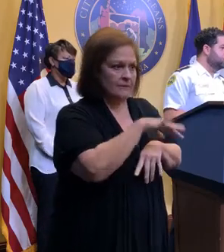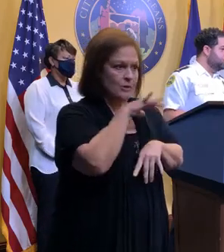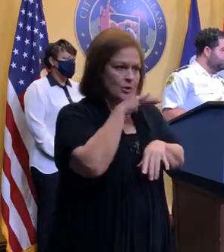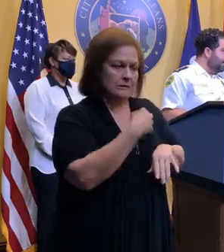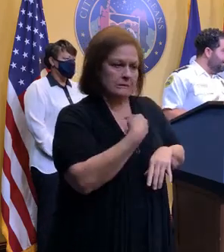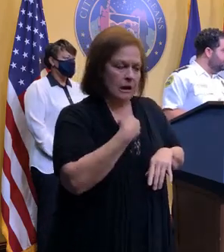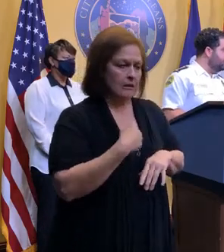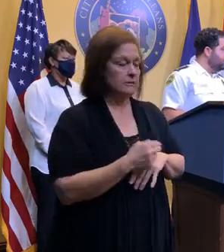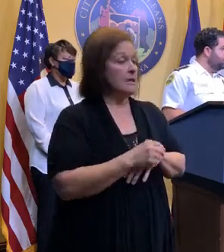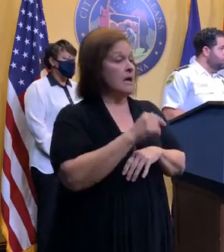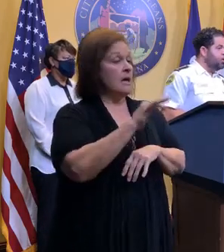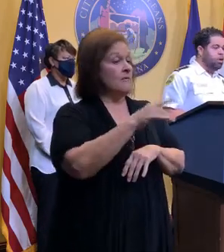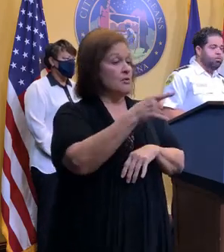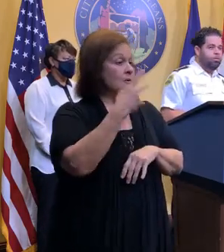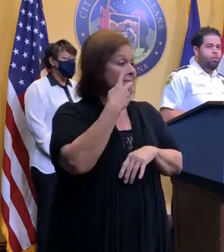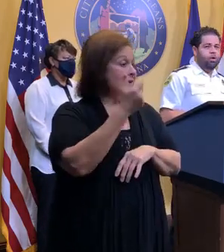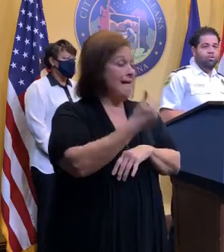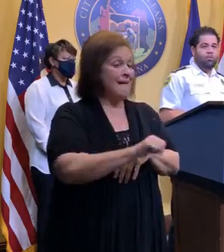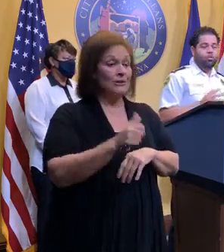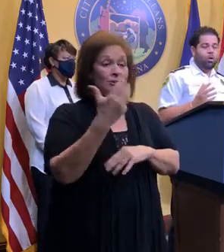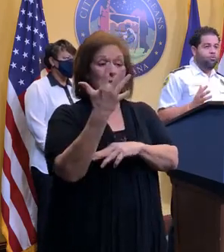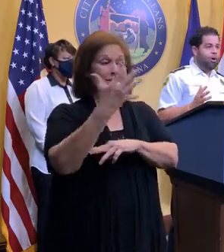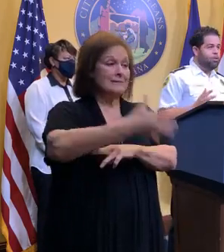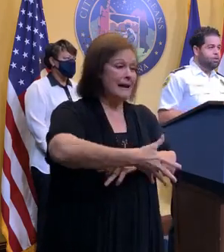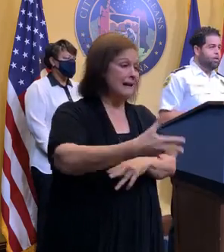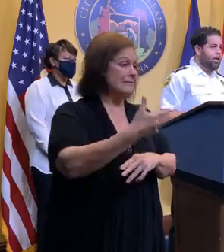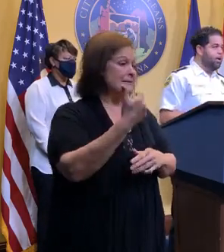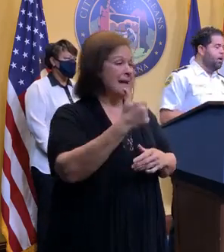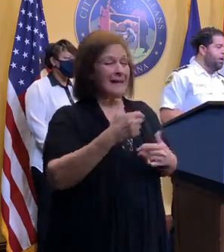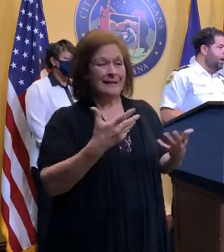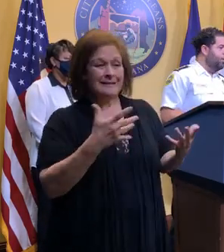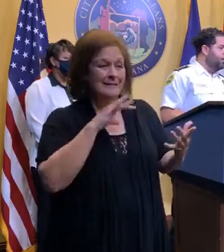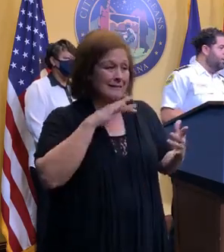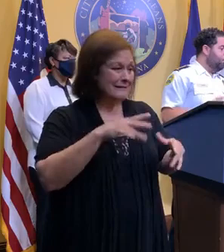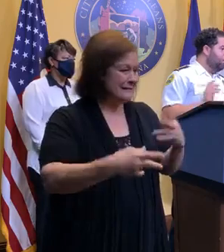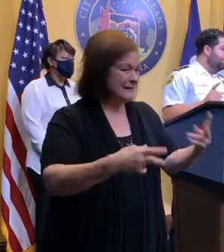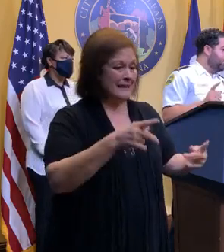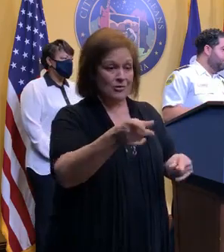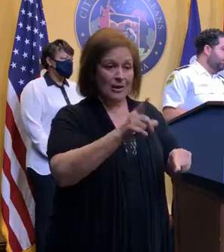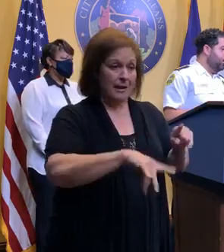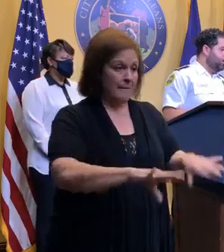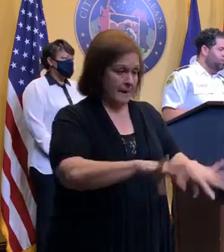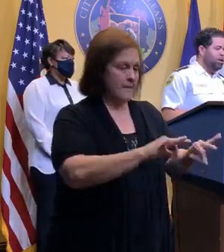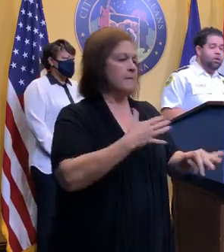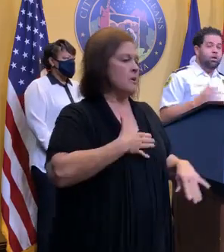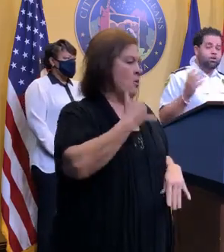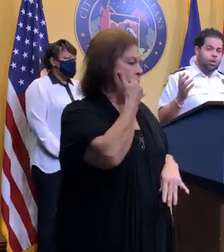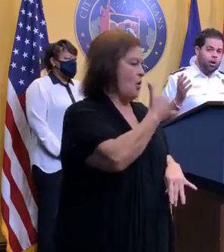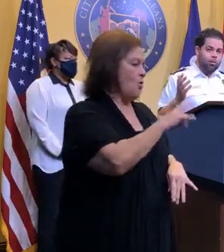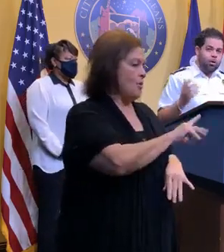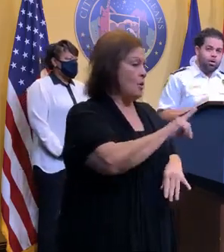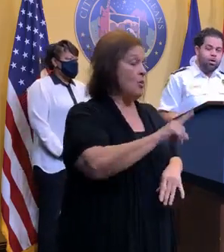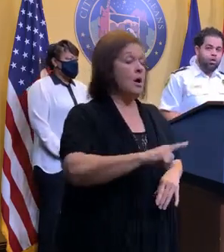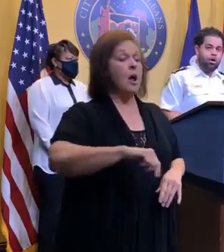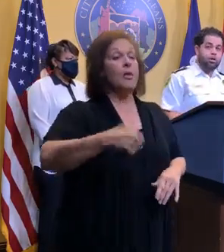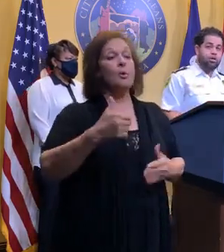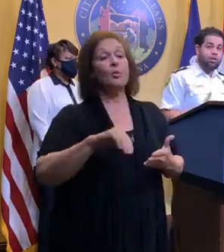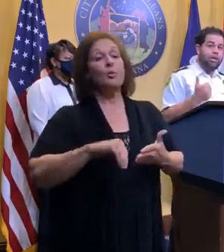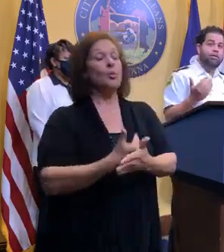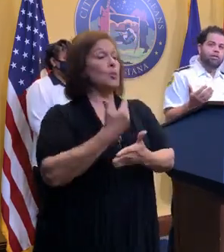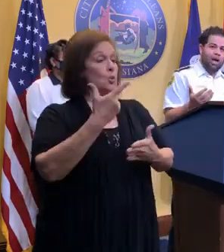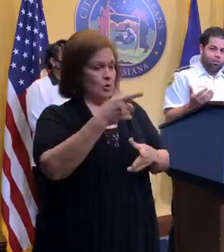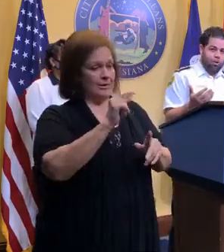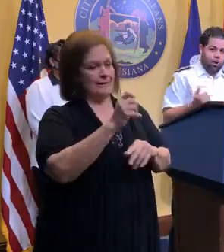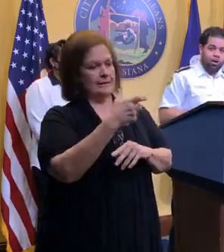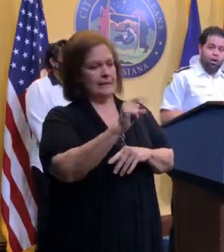emergencies or vulnerable trees you find. Please call 311. It's available 24 hours a day. And one final reminder, because it's fairly new to our community, you can